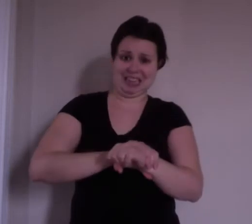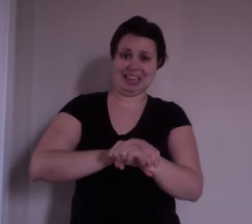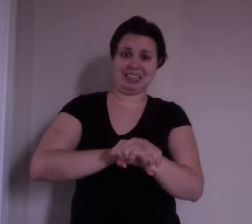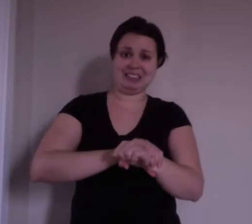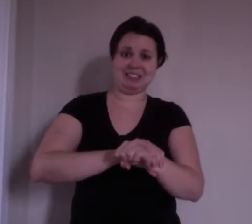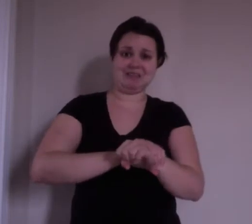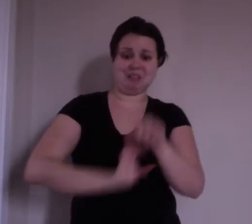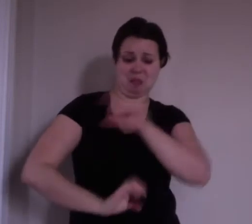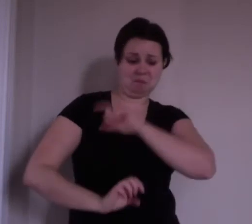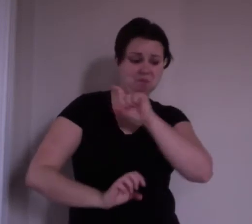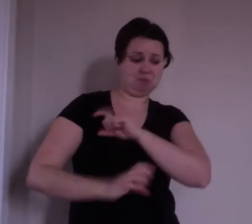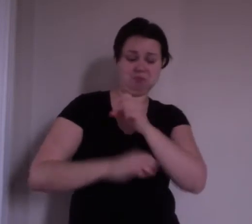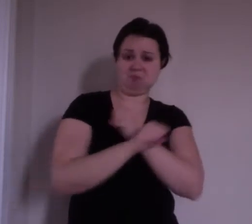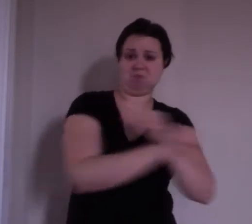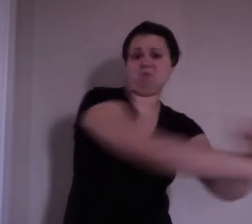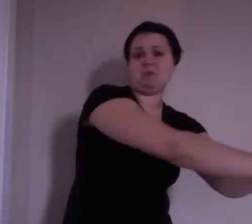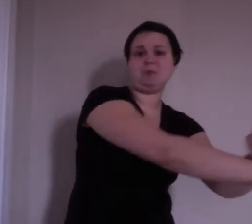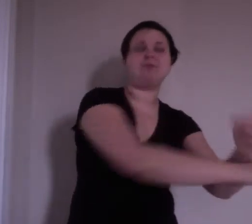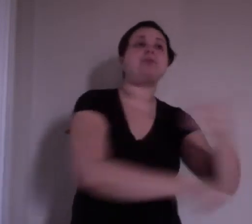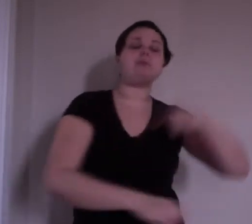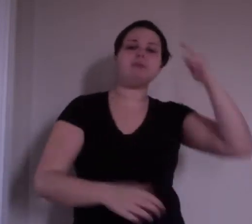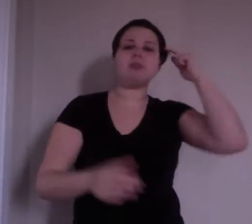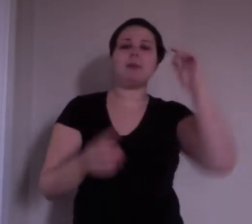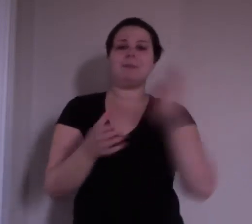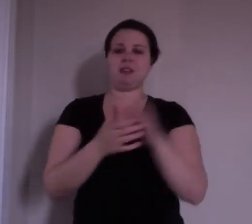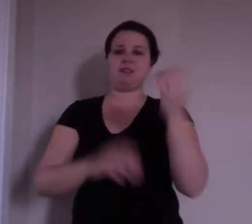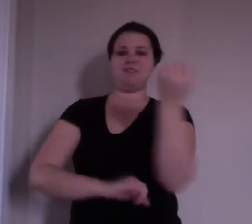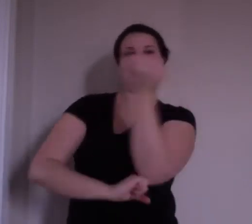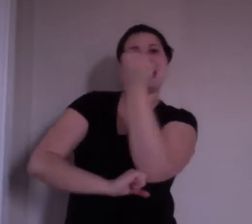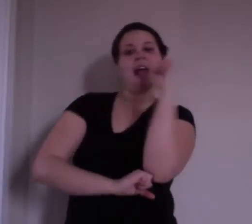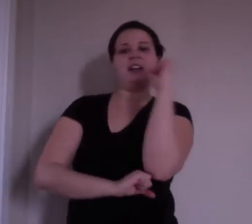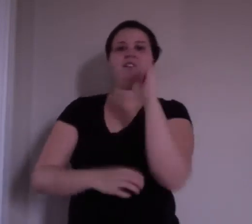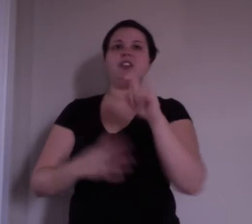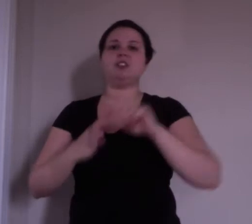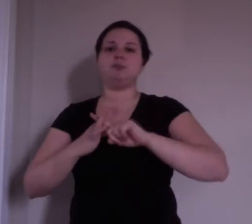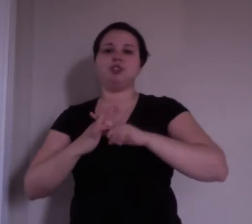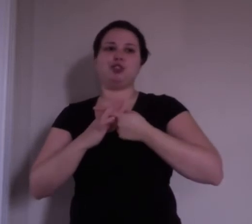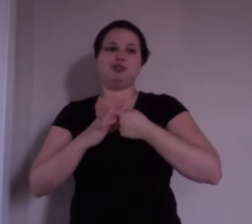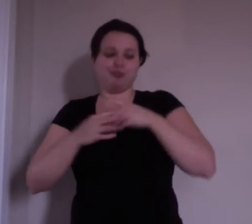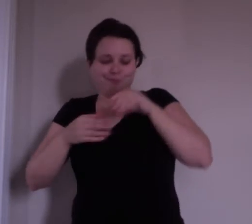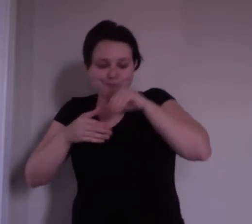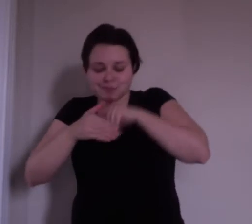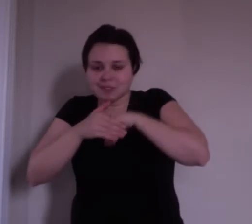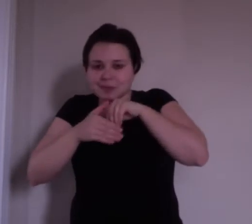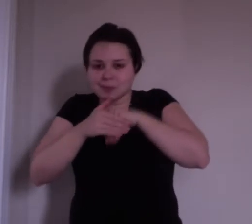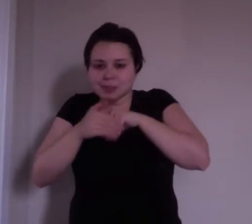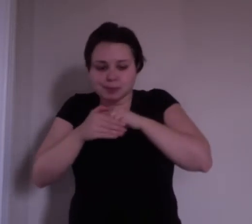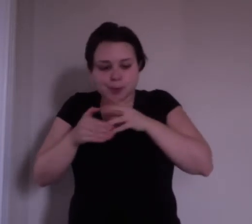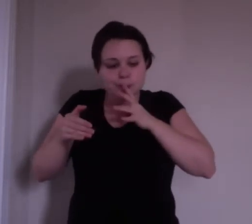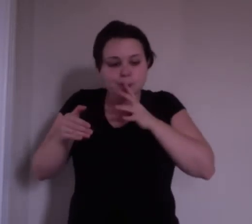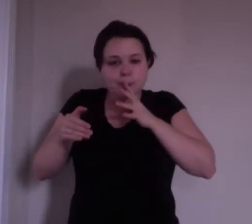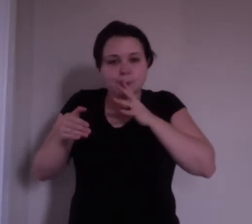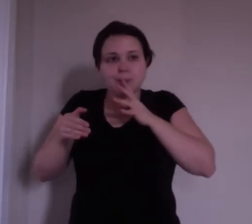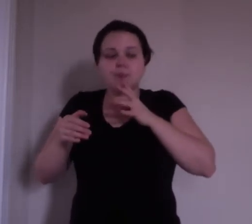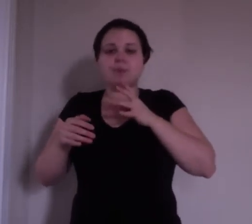I believe that activism starts as a whisper in our soul, a voice way down